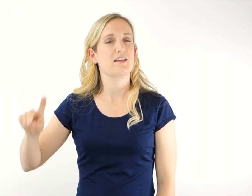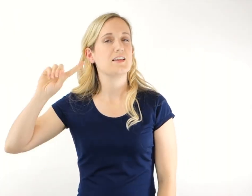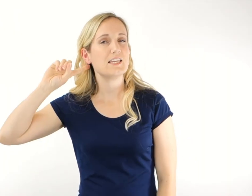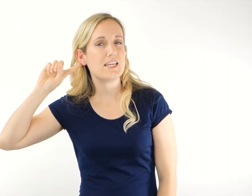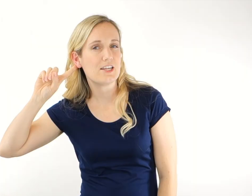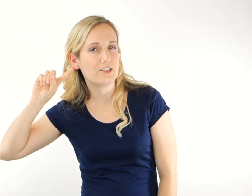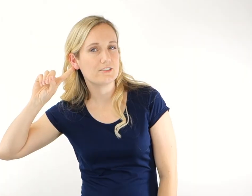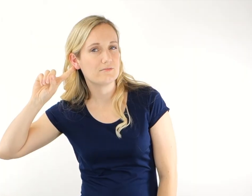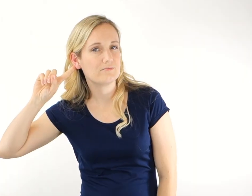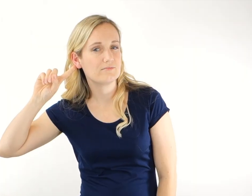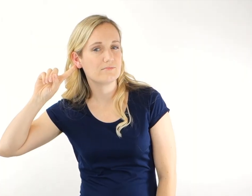hear.